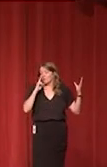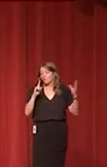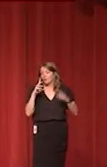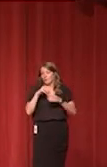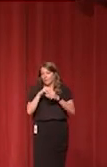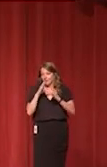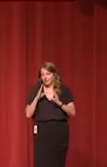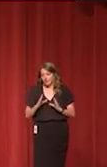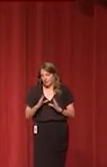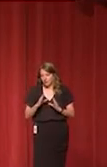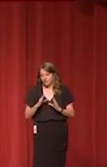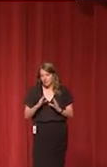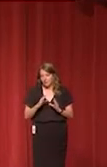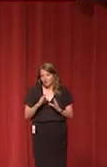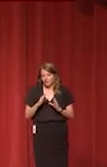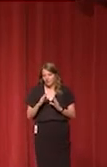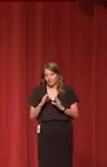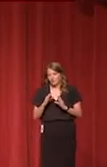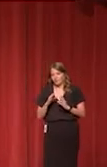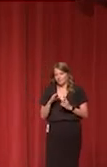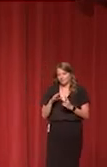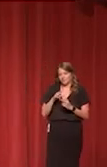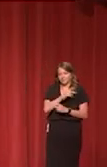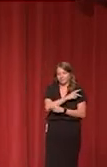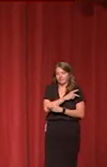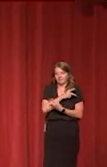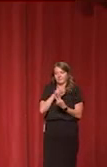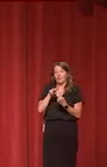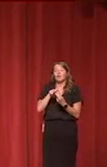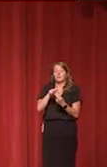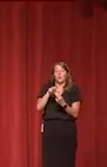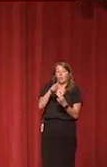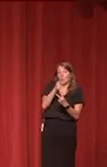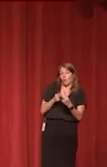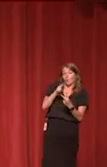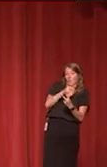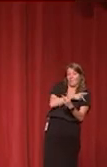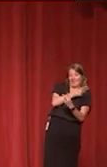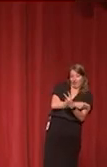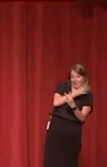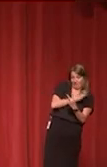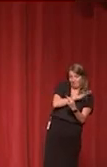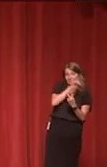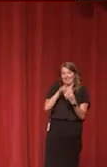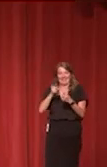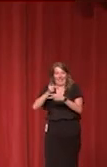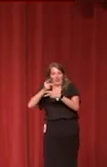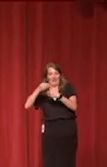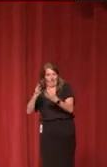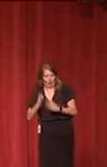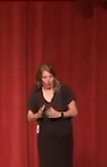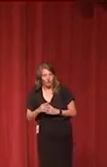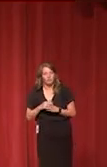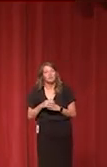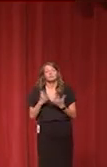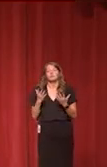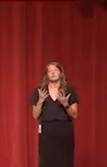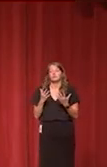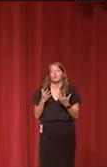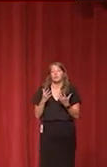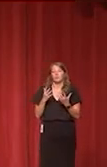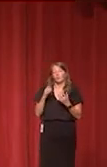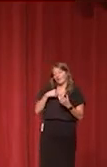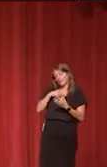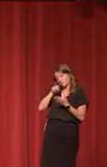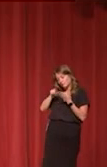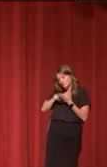care partner to enroll together so that we can understand caregiver stress and also what it takes to care for someone with